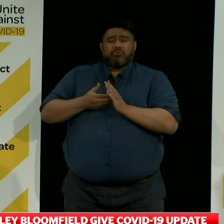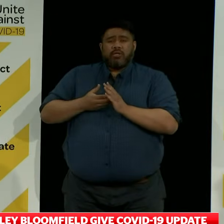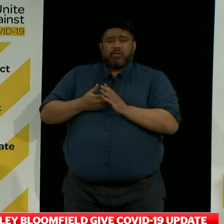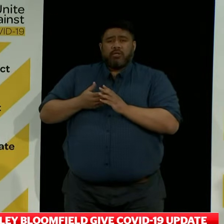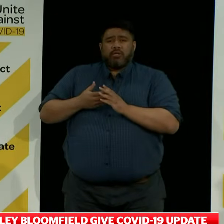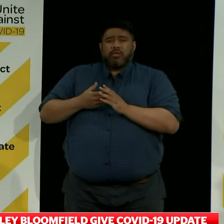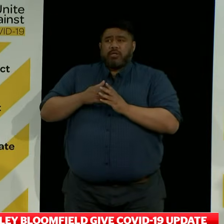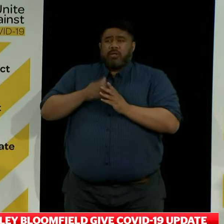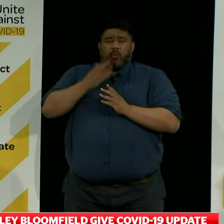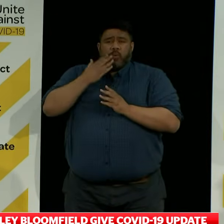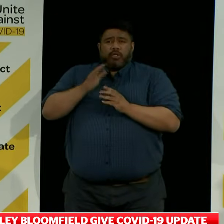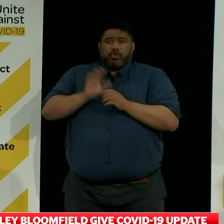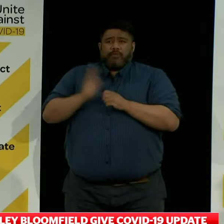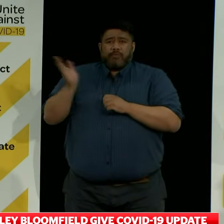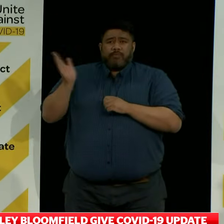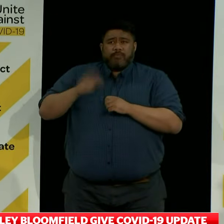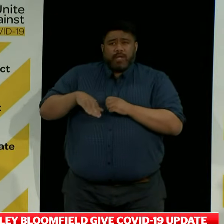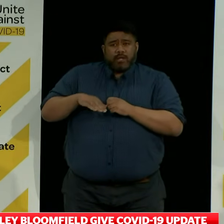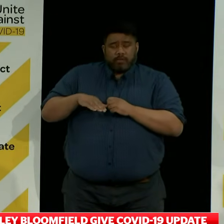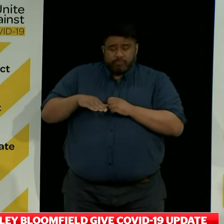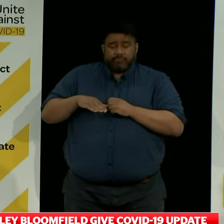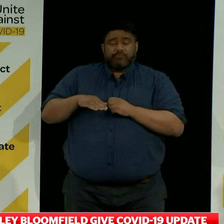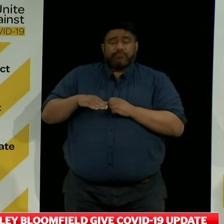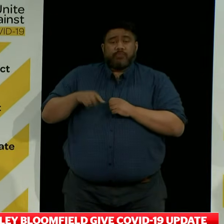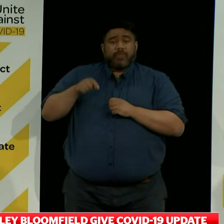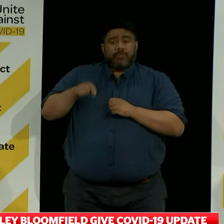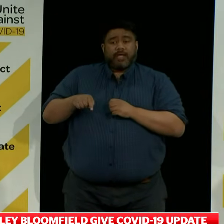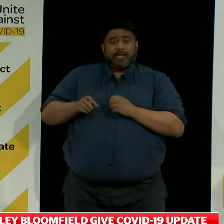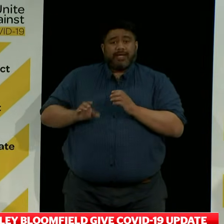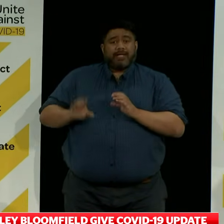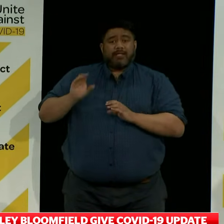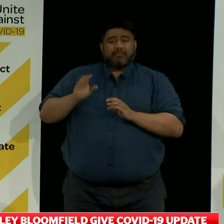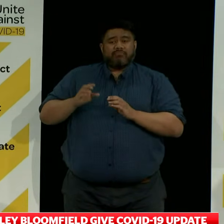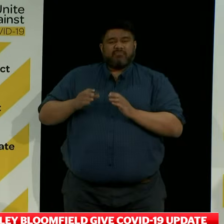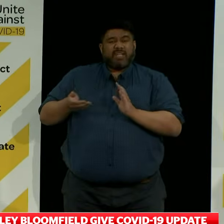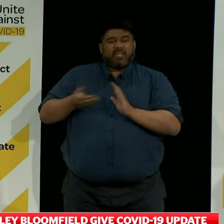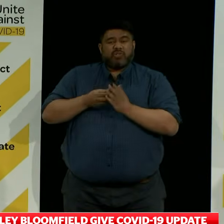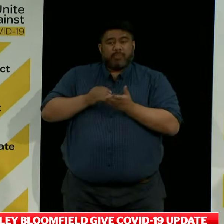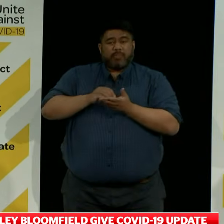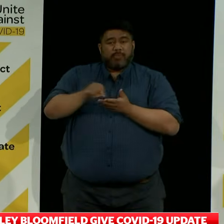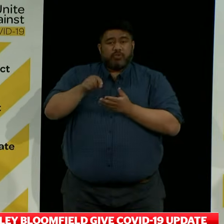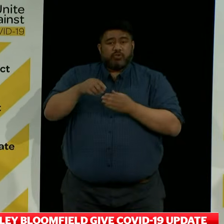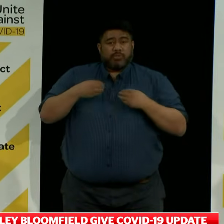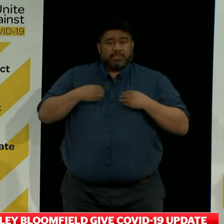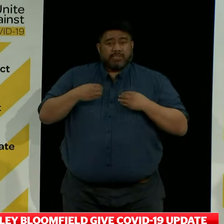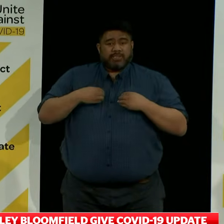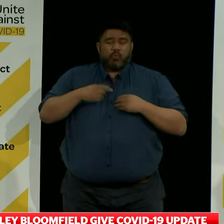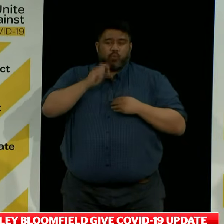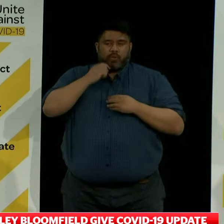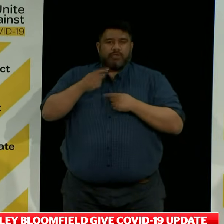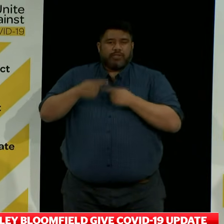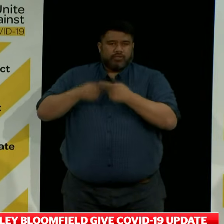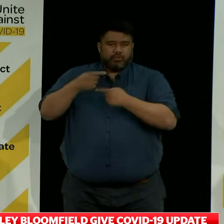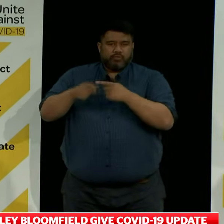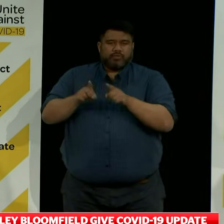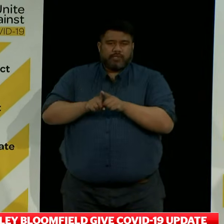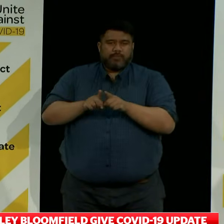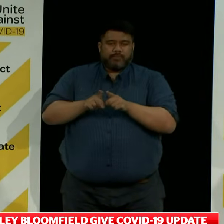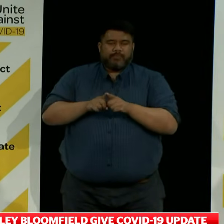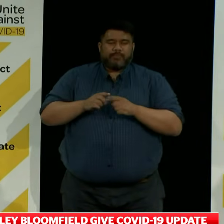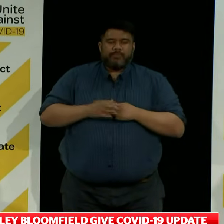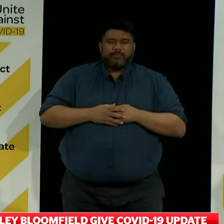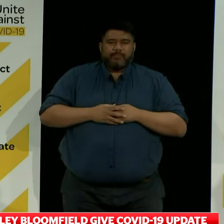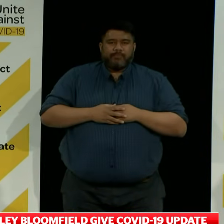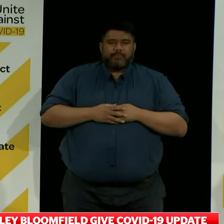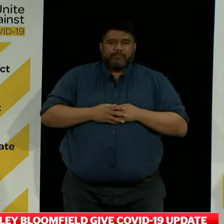in the country is at Alert Level 2 settings. We'll update these policies as we transition to the new framework. You may have noticed